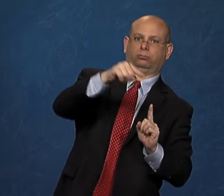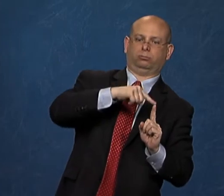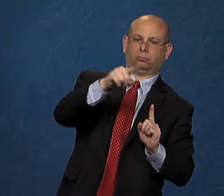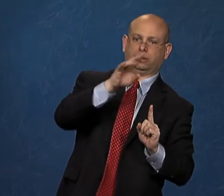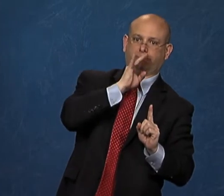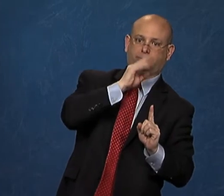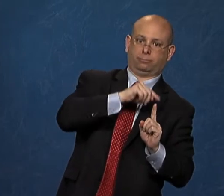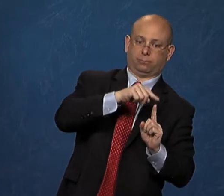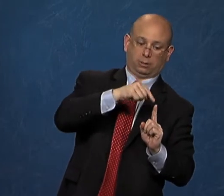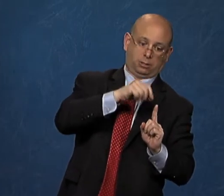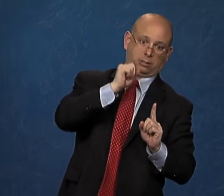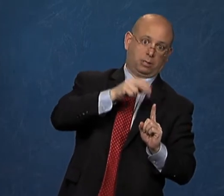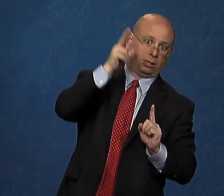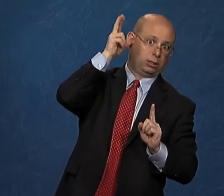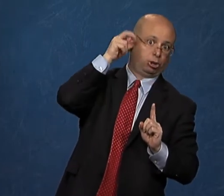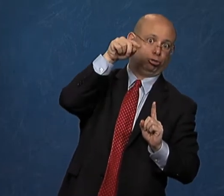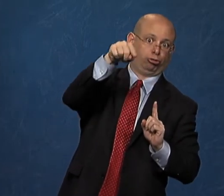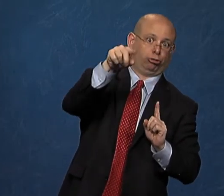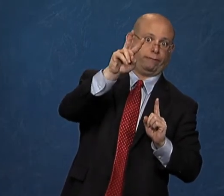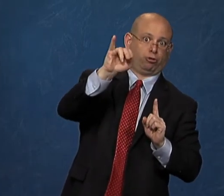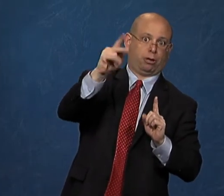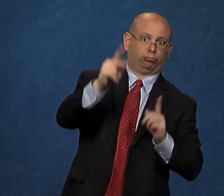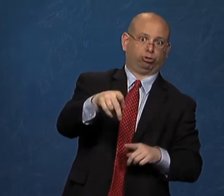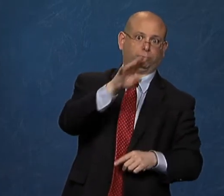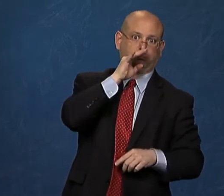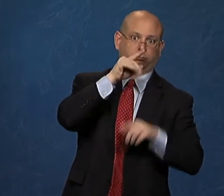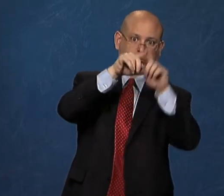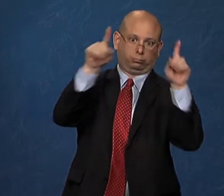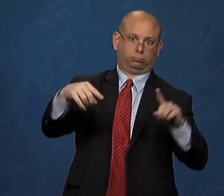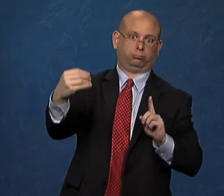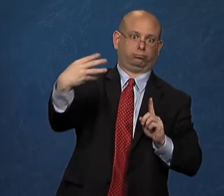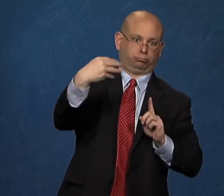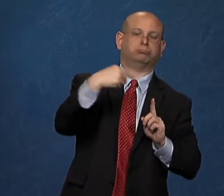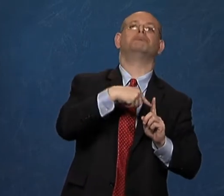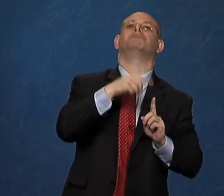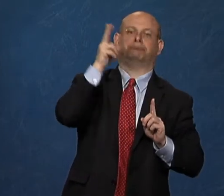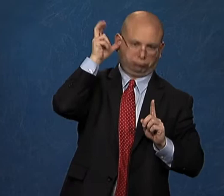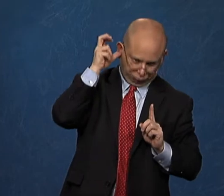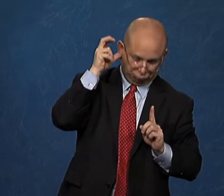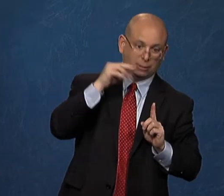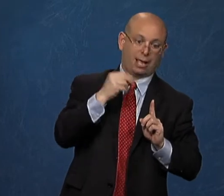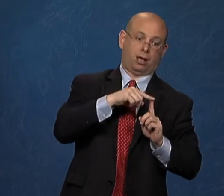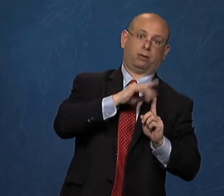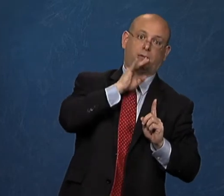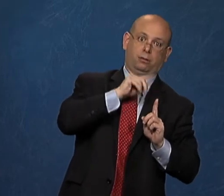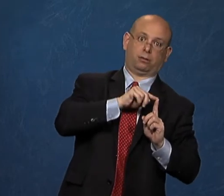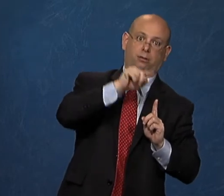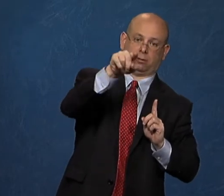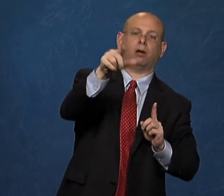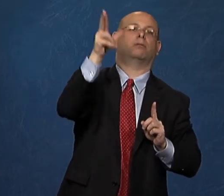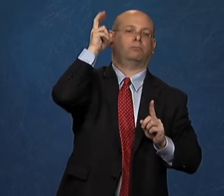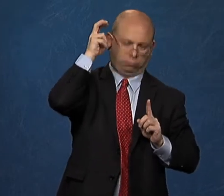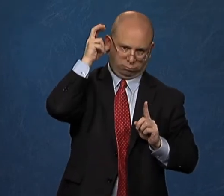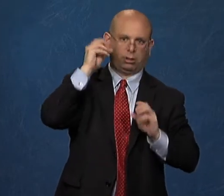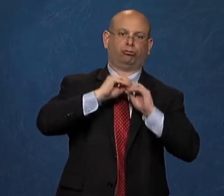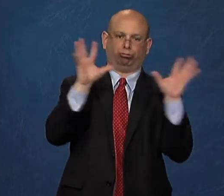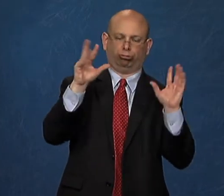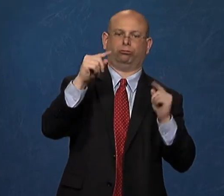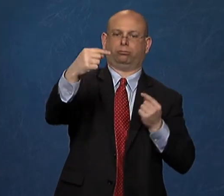same time, the hearing person's spoken communication has to be audible and understandable by the interpreter on the other end of the line, so